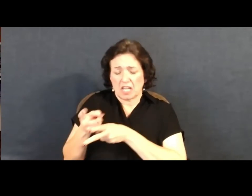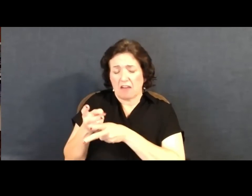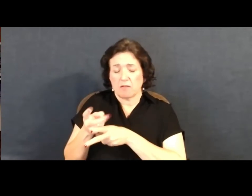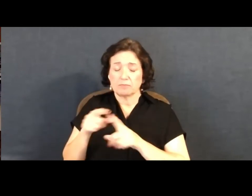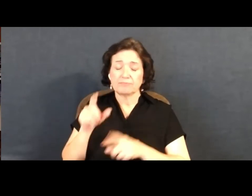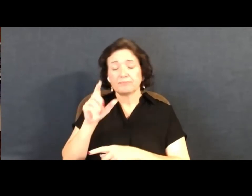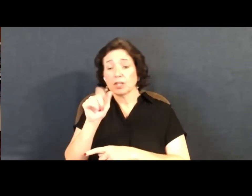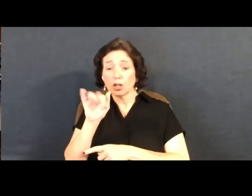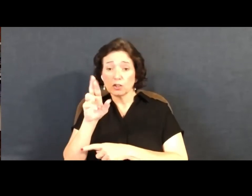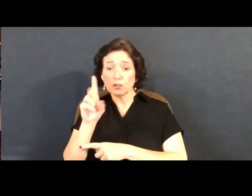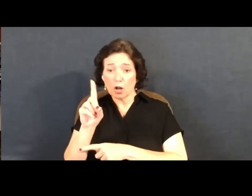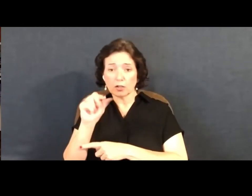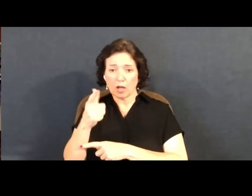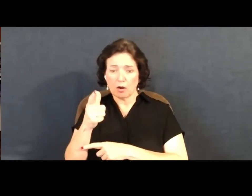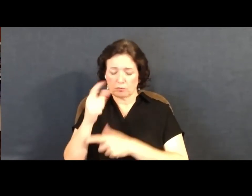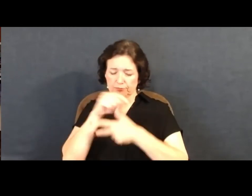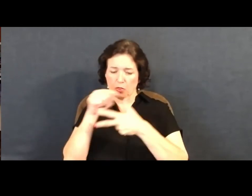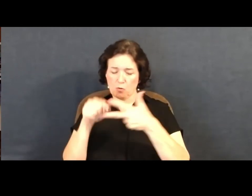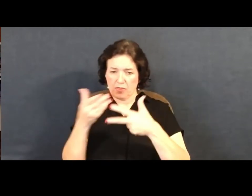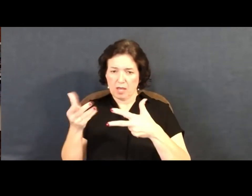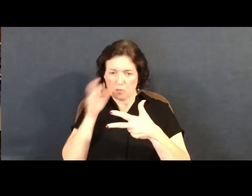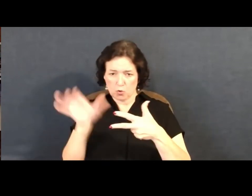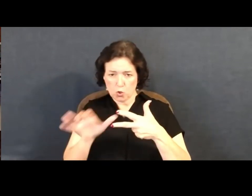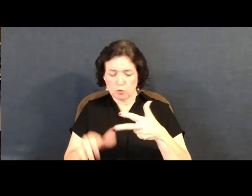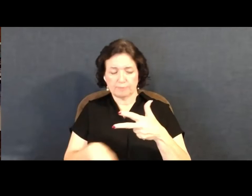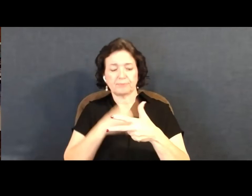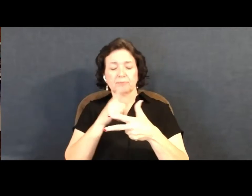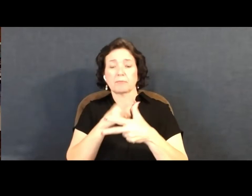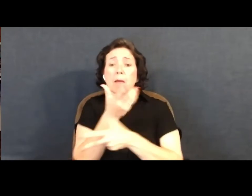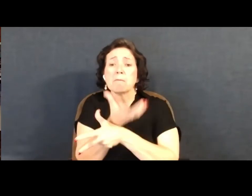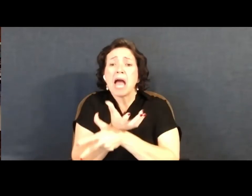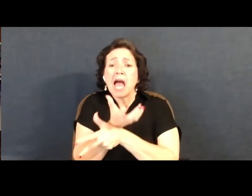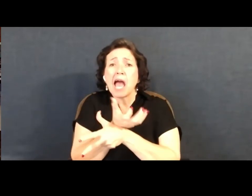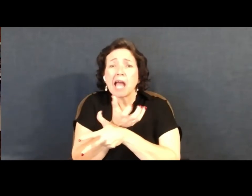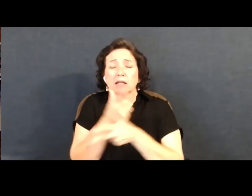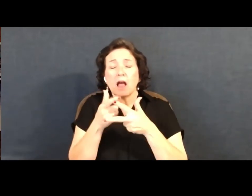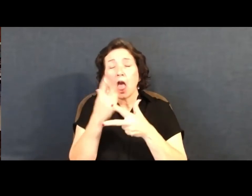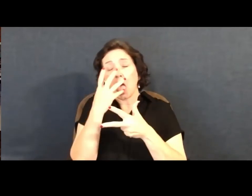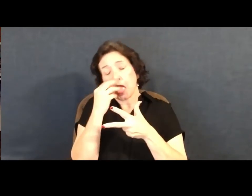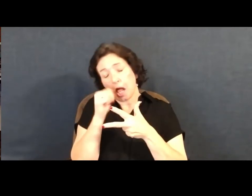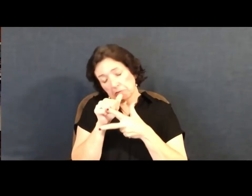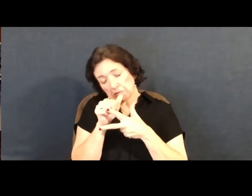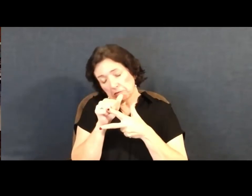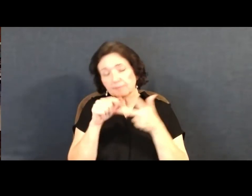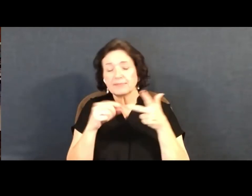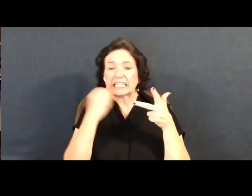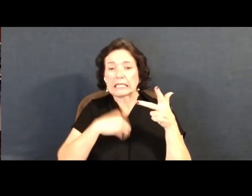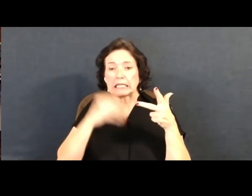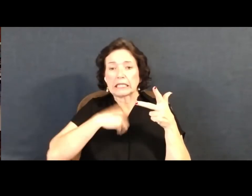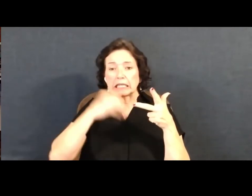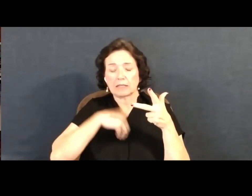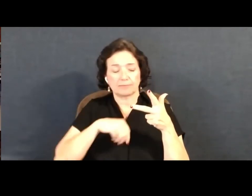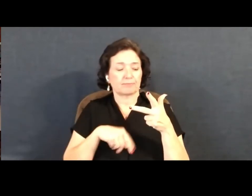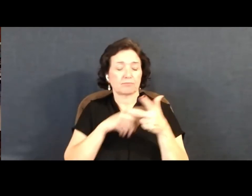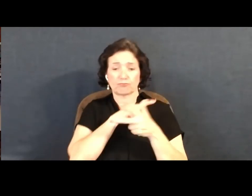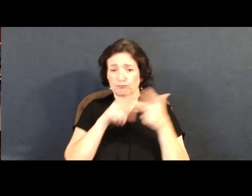a yard dog really did only 3 things. A yard dog begged and slept and ate. And sometimes